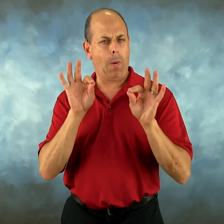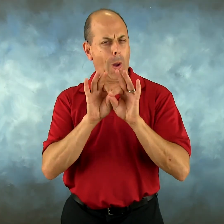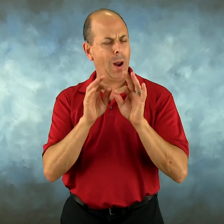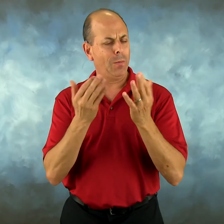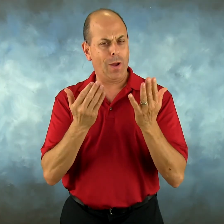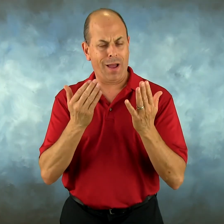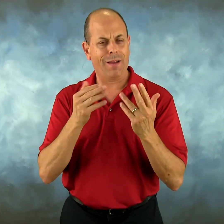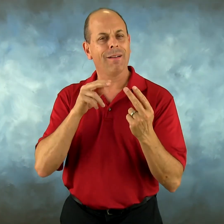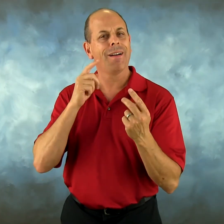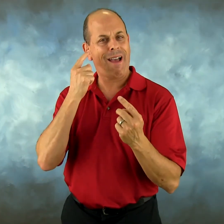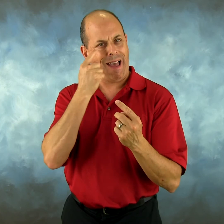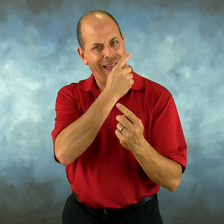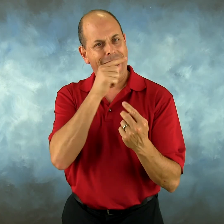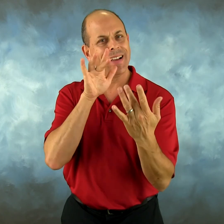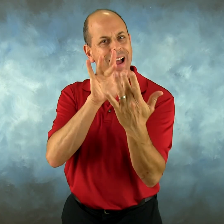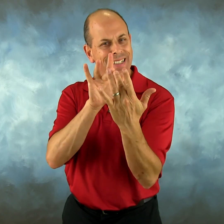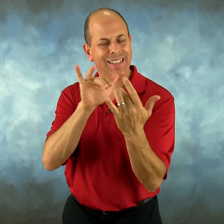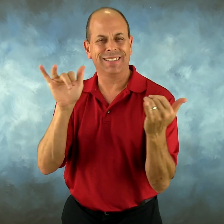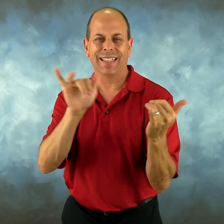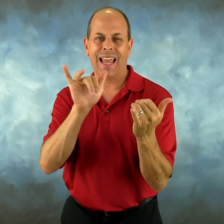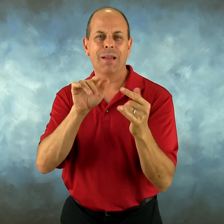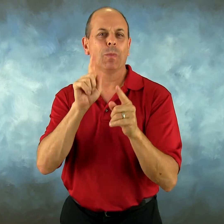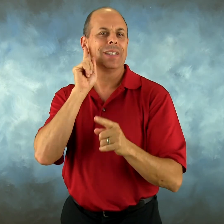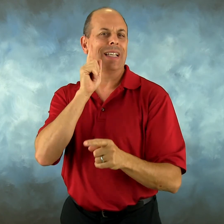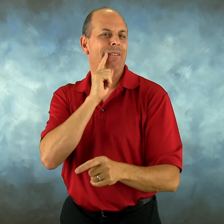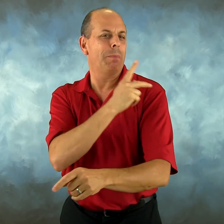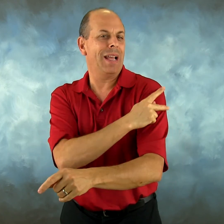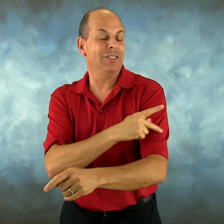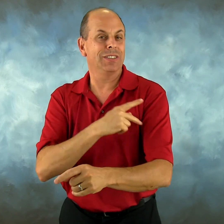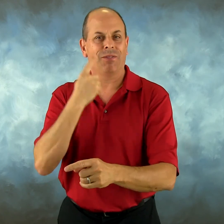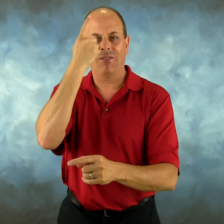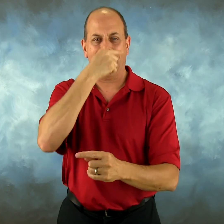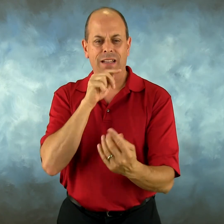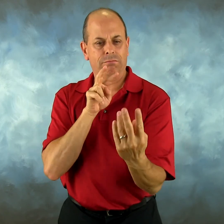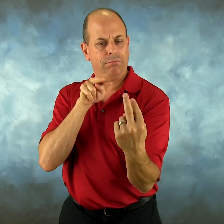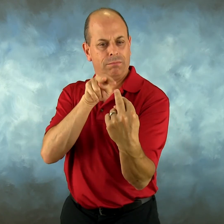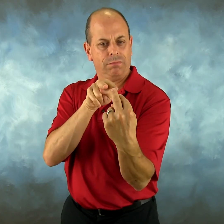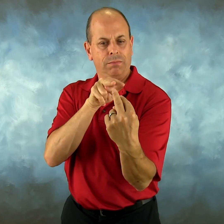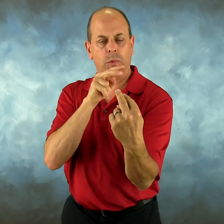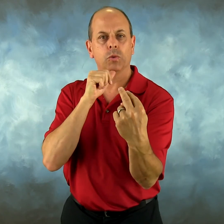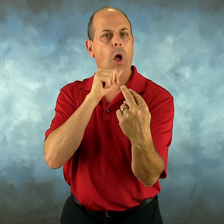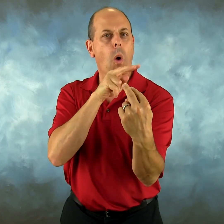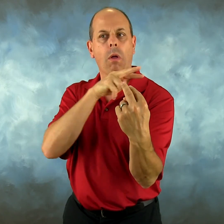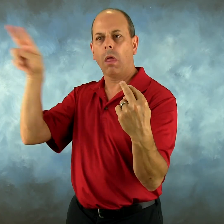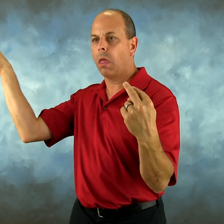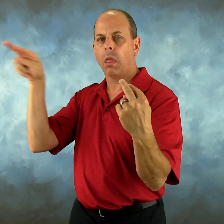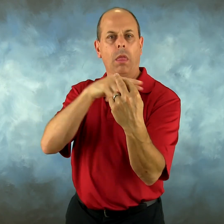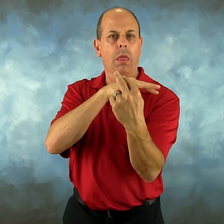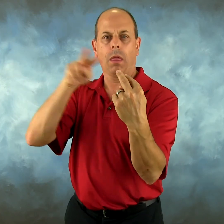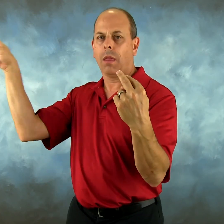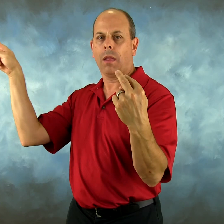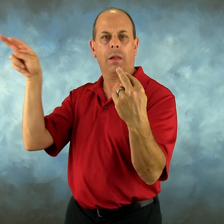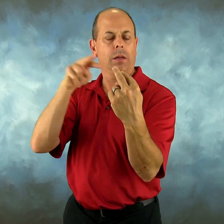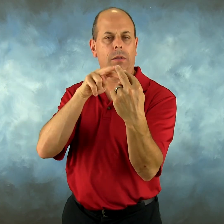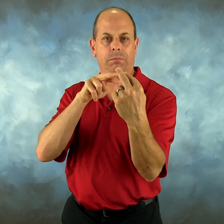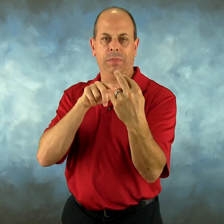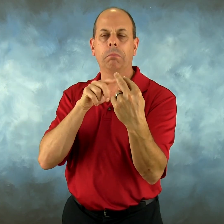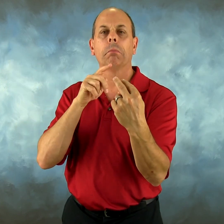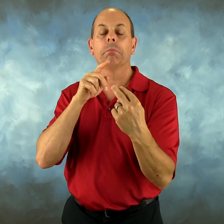nurse to help with communication. What's really important, no matter if the patient is deaf, hard of hearing, or has any